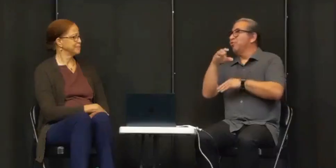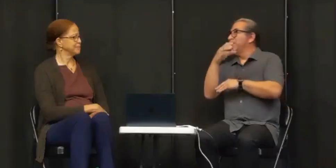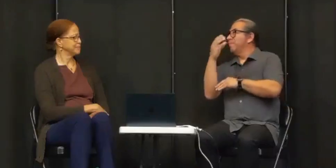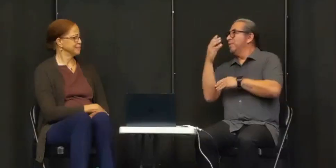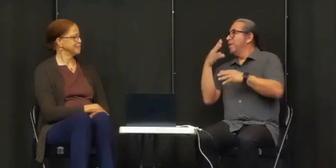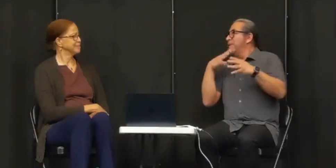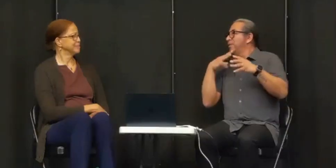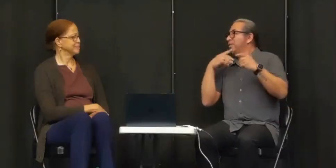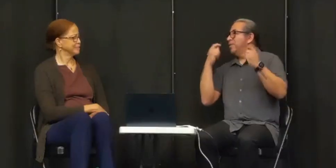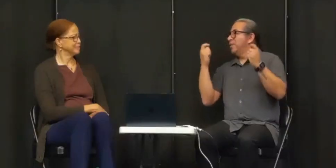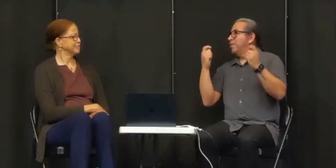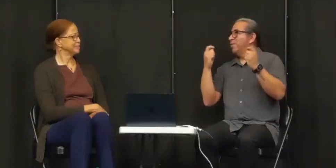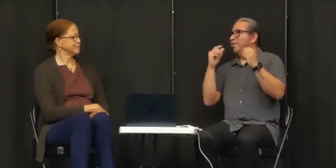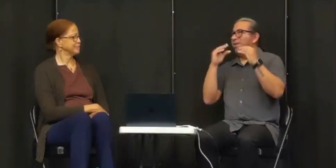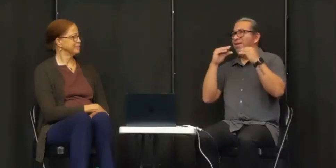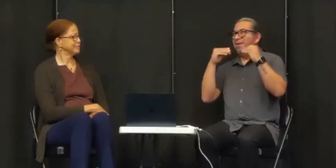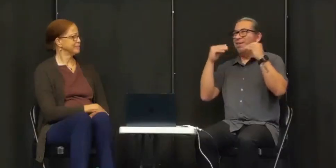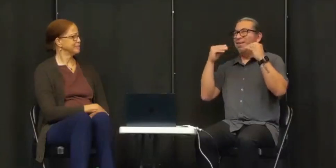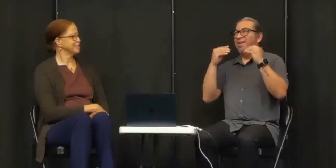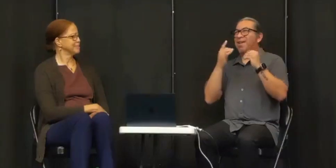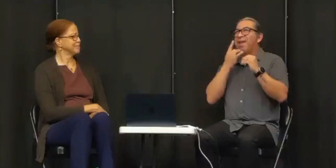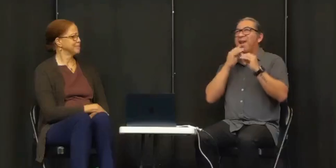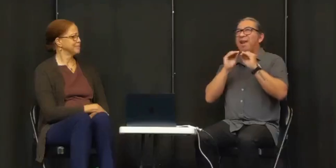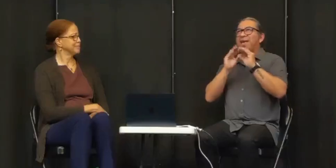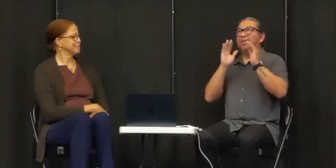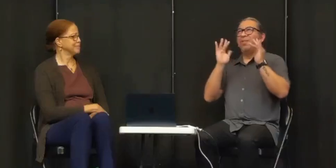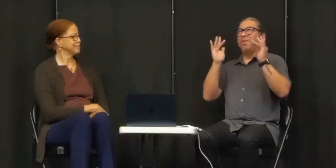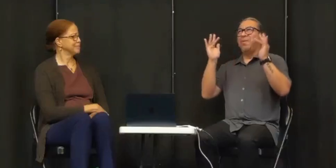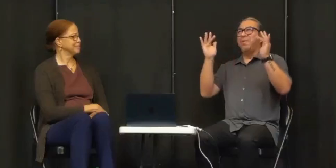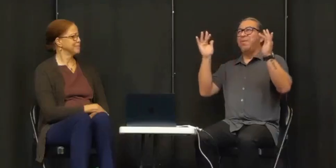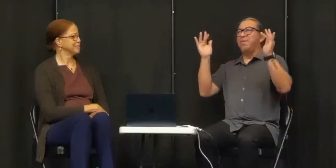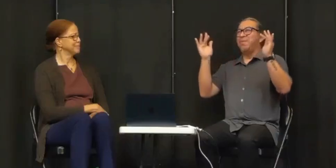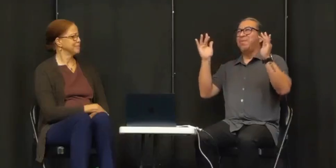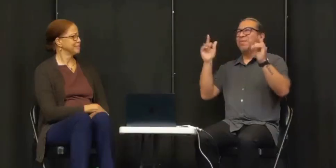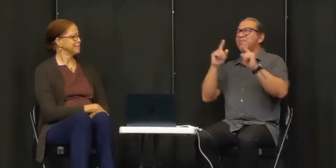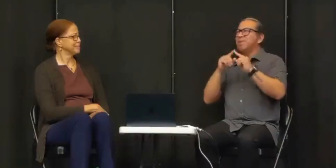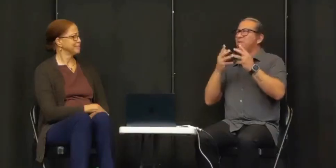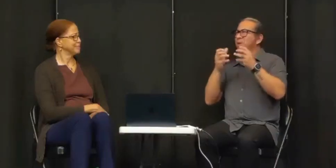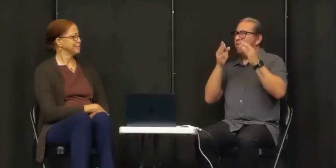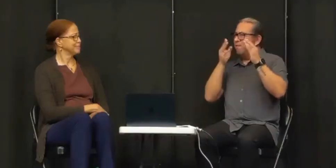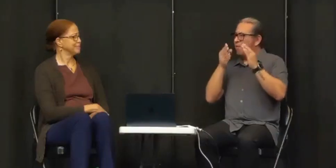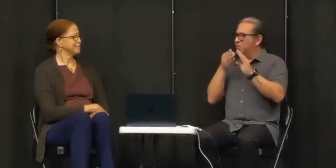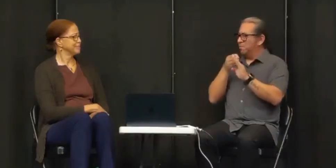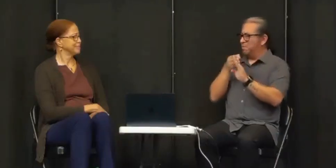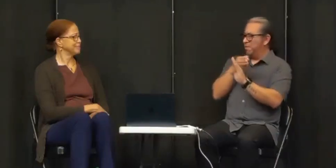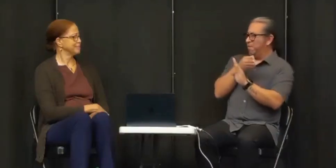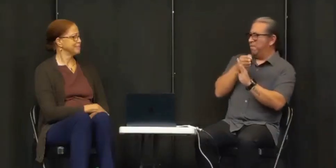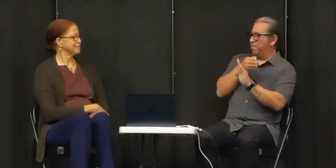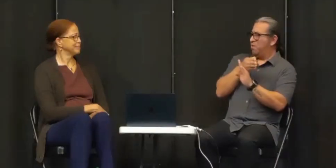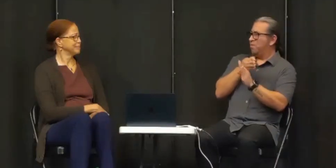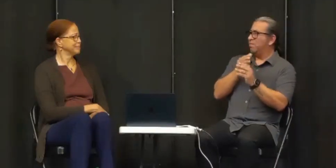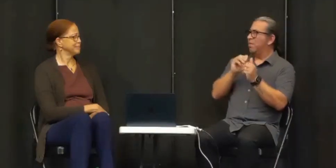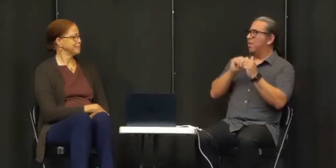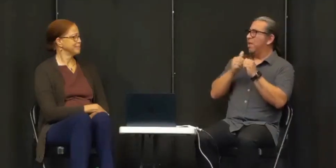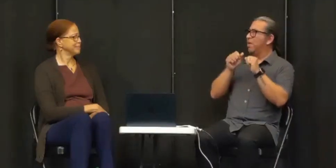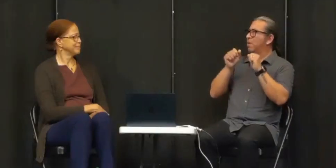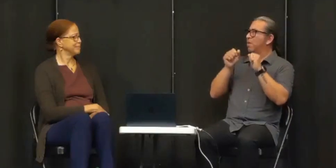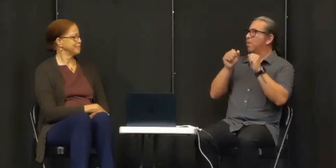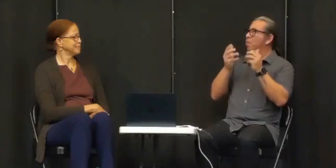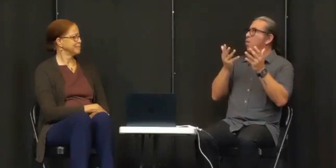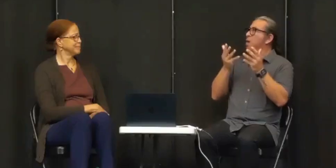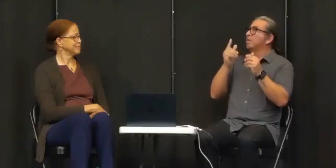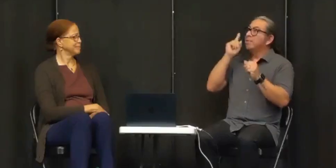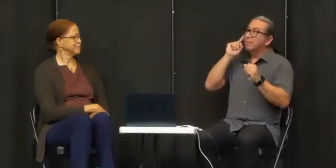and isolated. And the Christmas holidays, with the transformation of everybody, kind of see the glow come back out from her